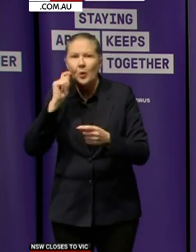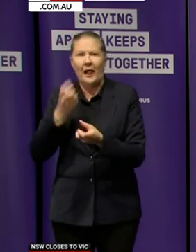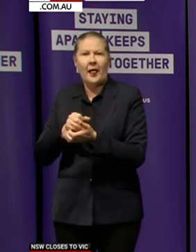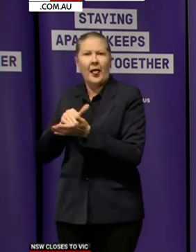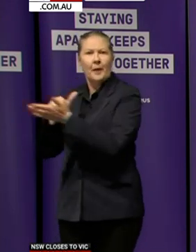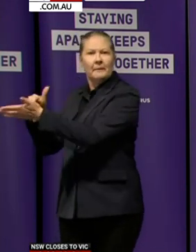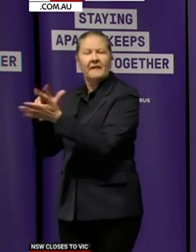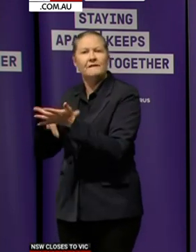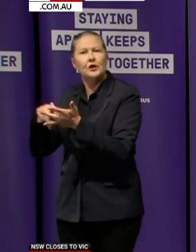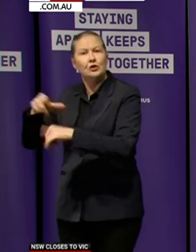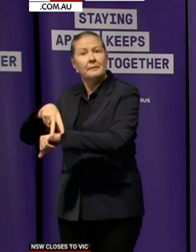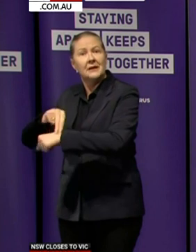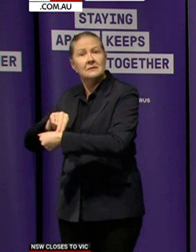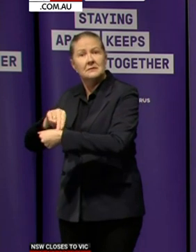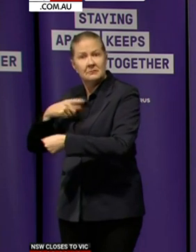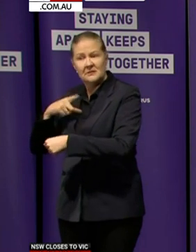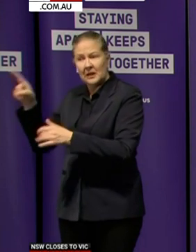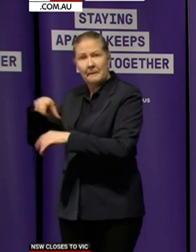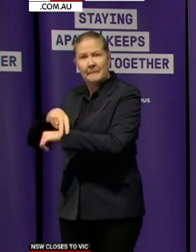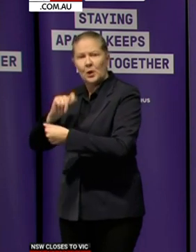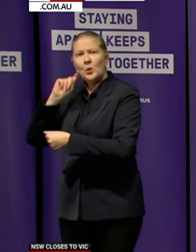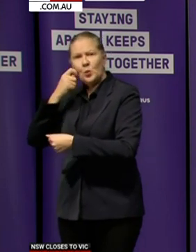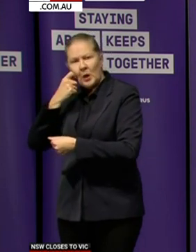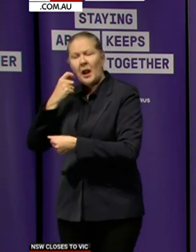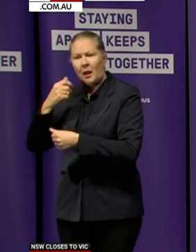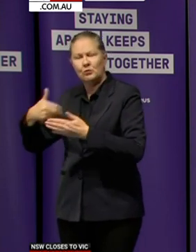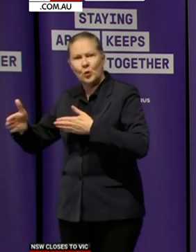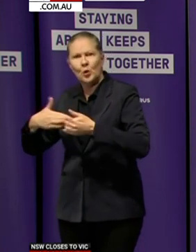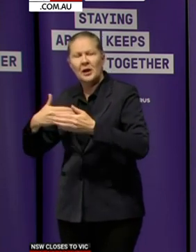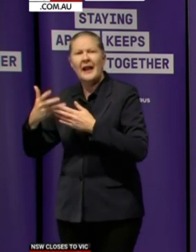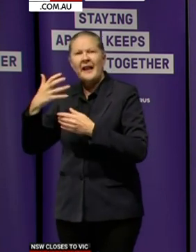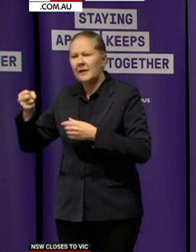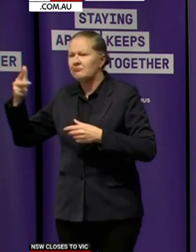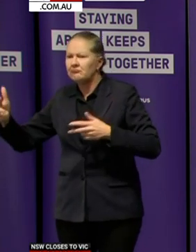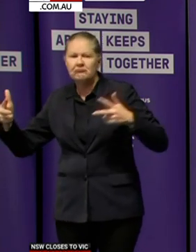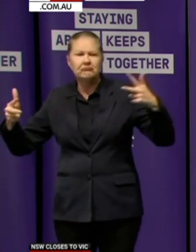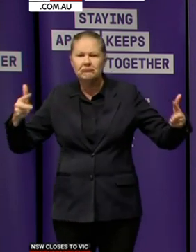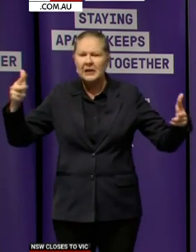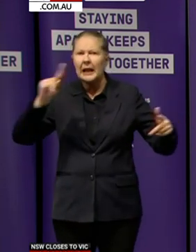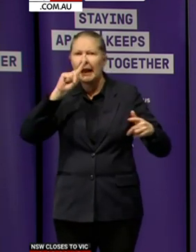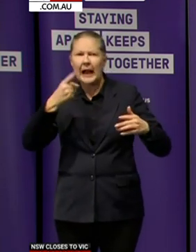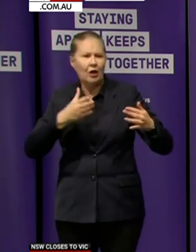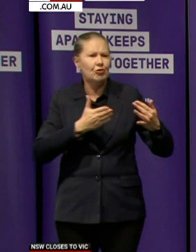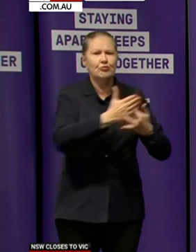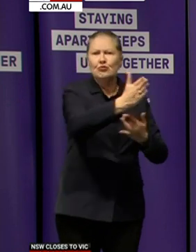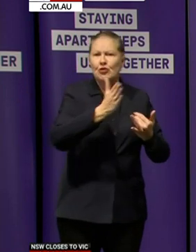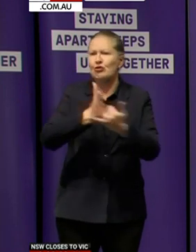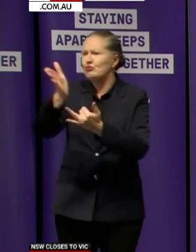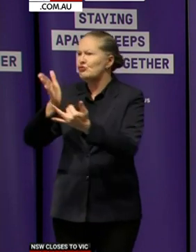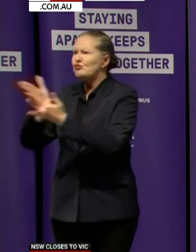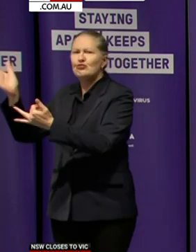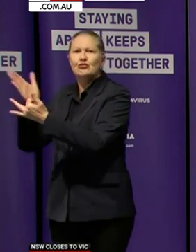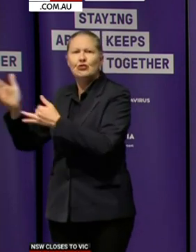Police as Victoria Police put in place roadblocks and other command centres to ensure that that